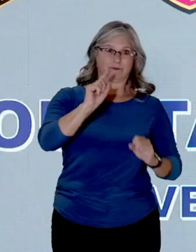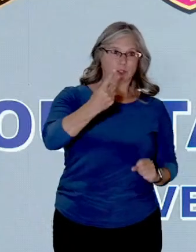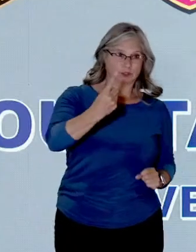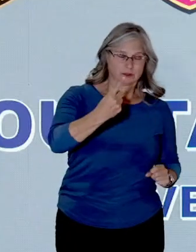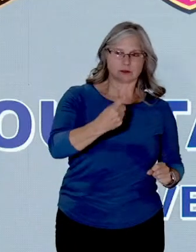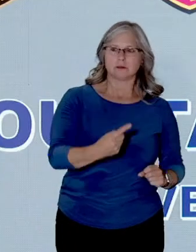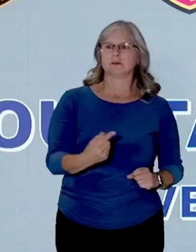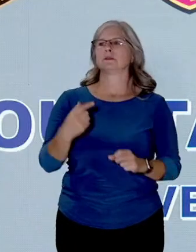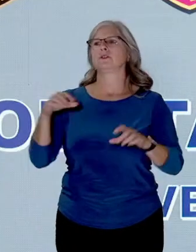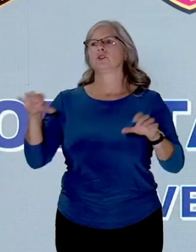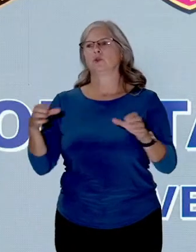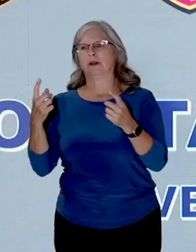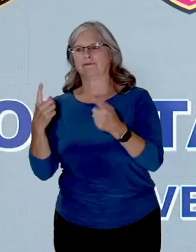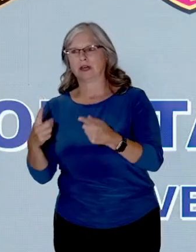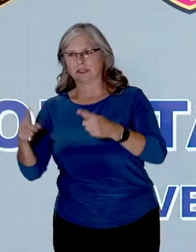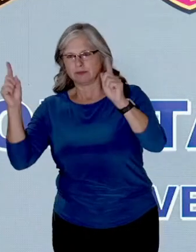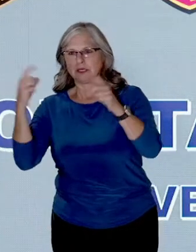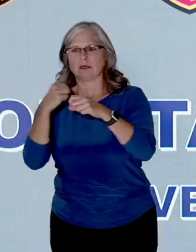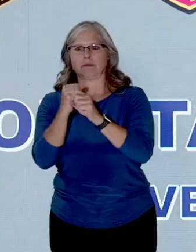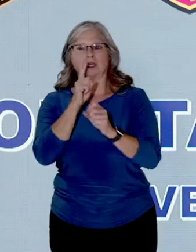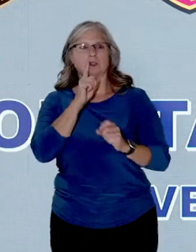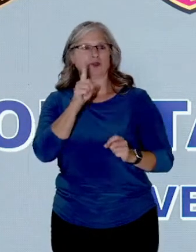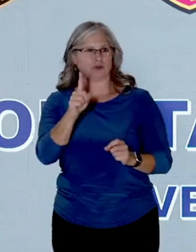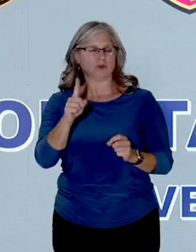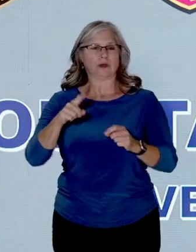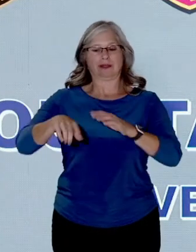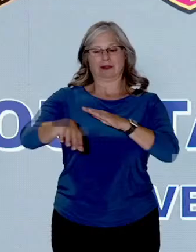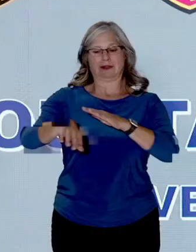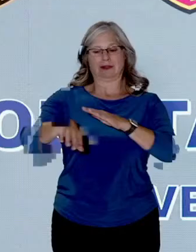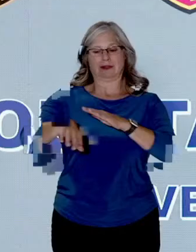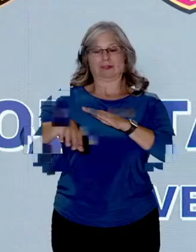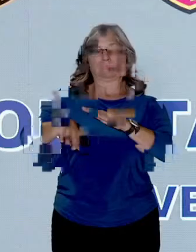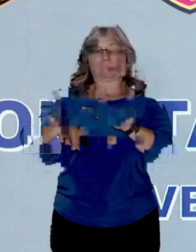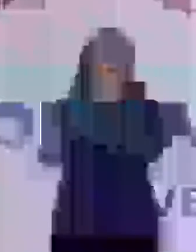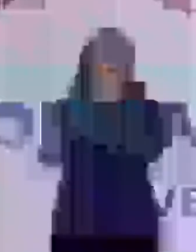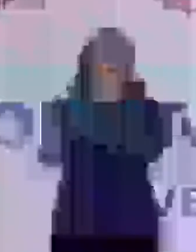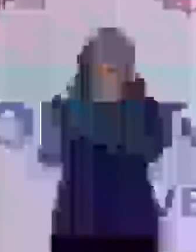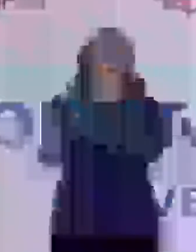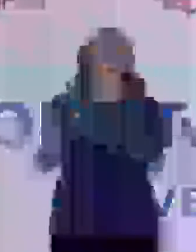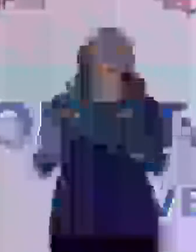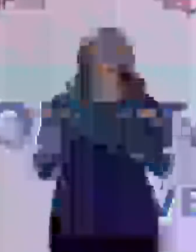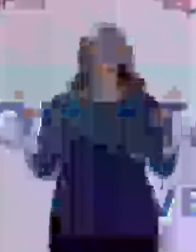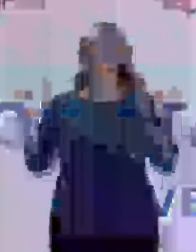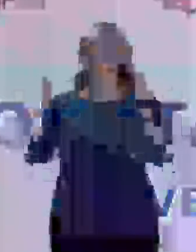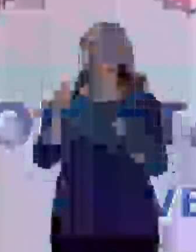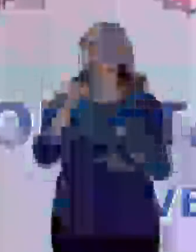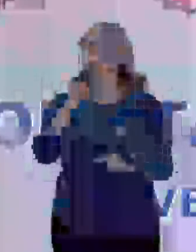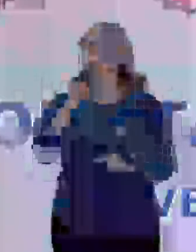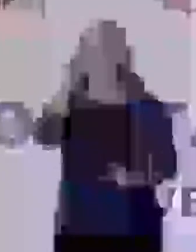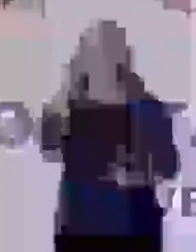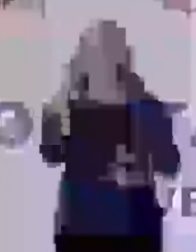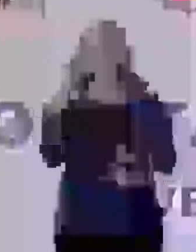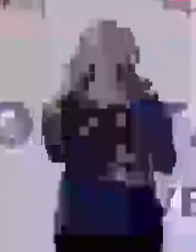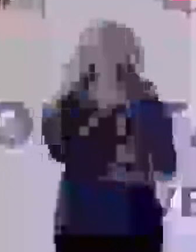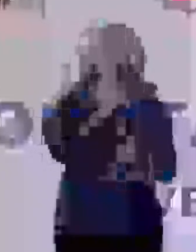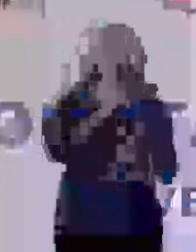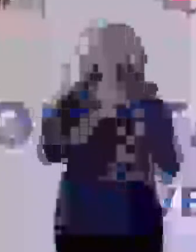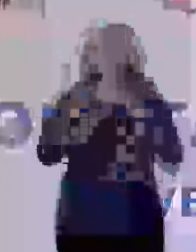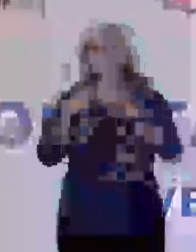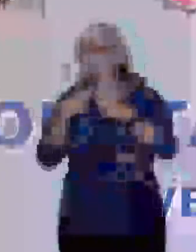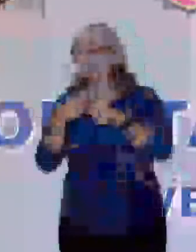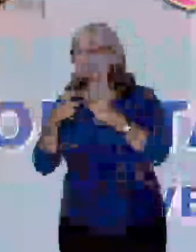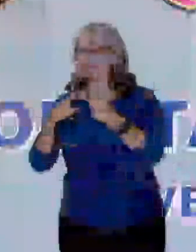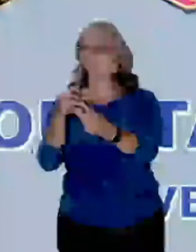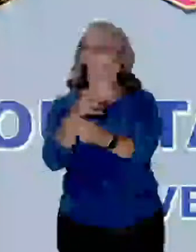do it effectively by making sure the basics are there before people go back home: water, electricity,